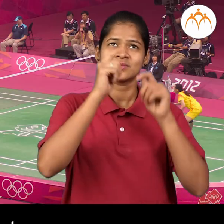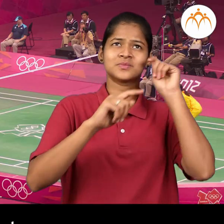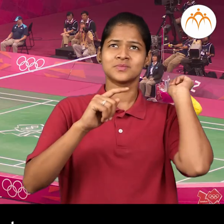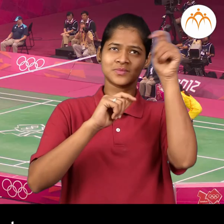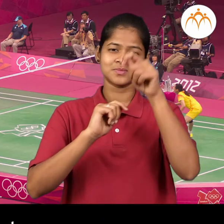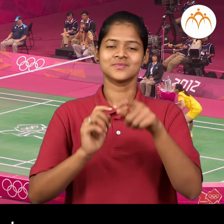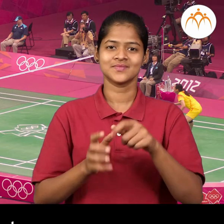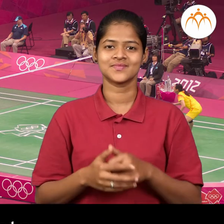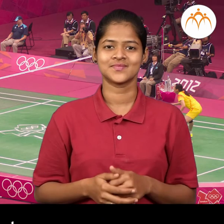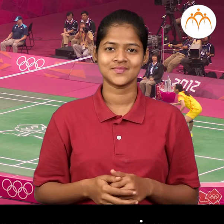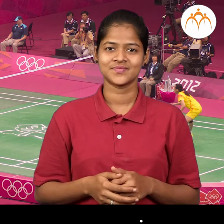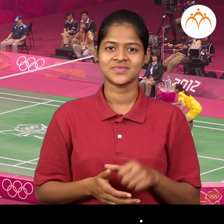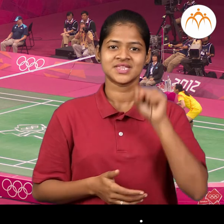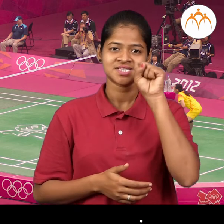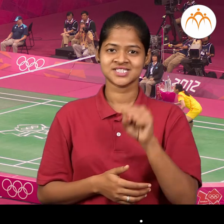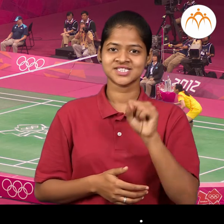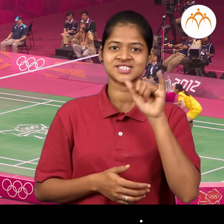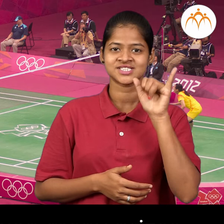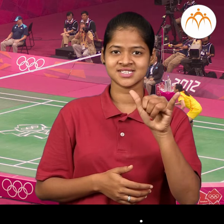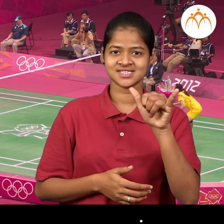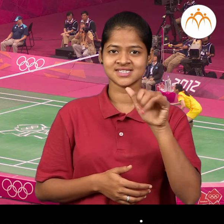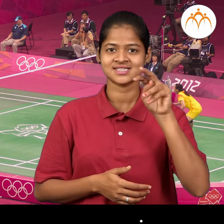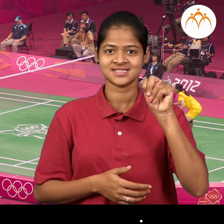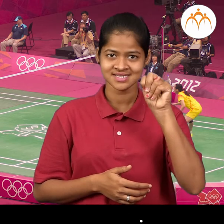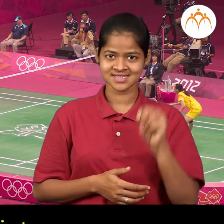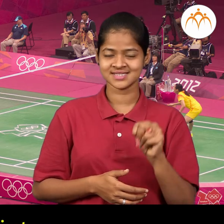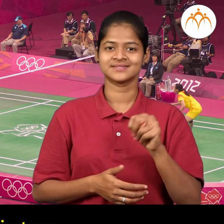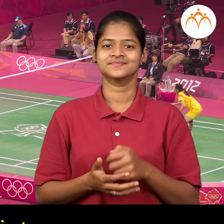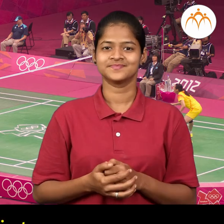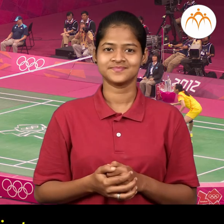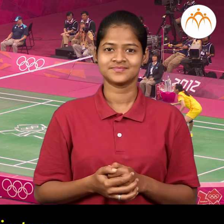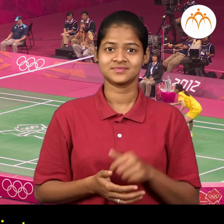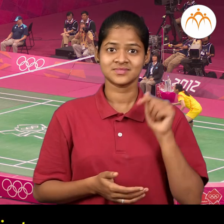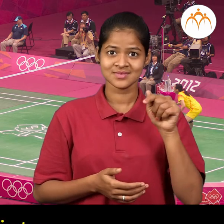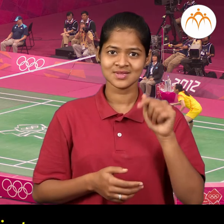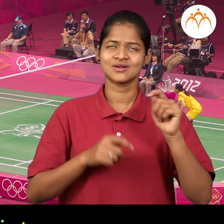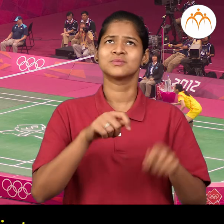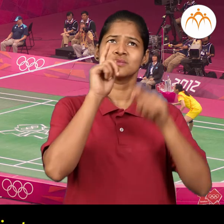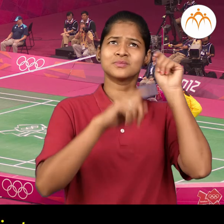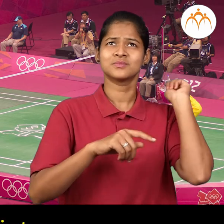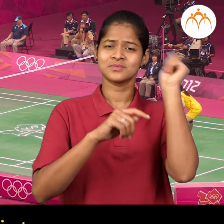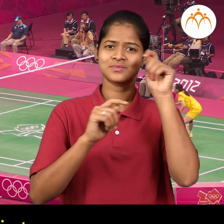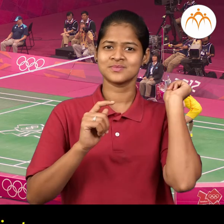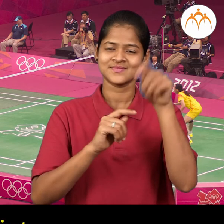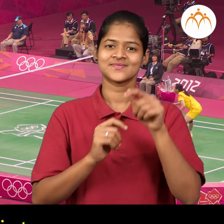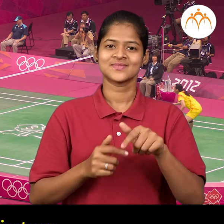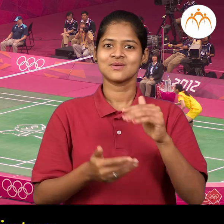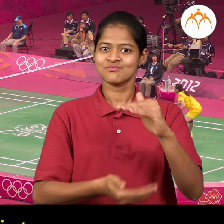Badminton. Saina Nehwal has won many prizes in badminton.